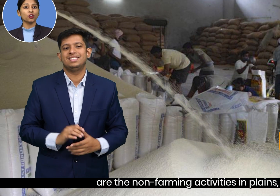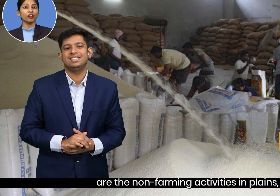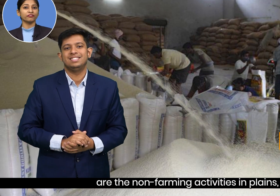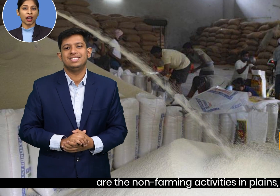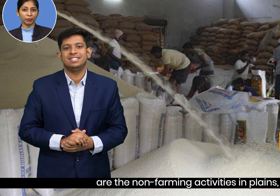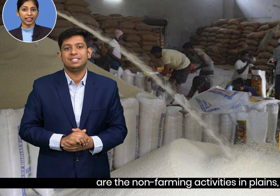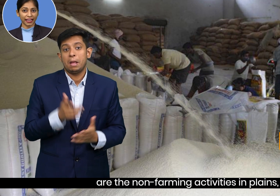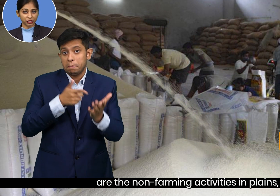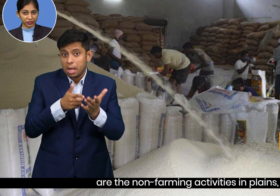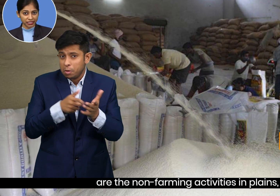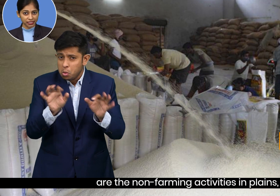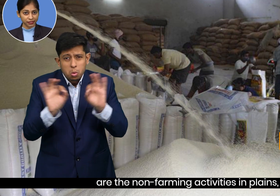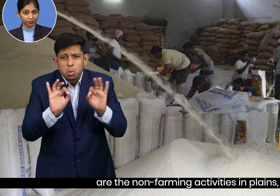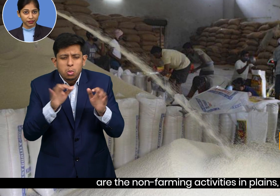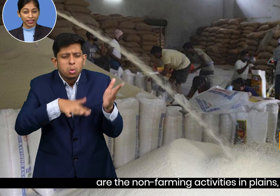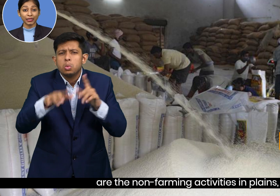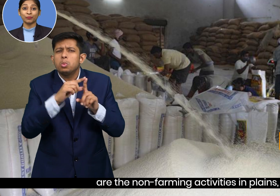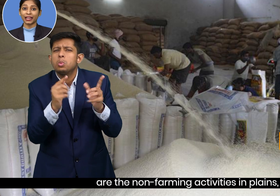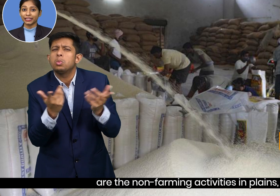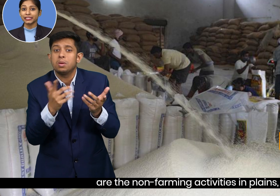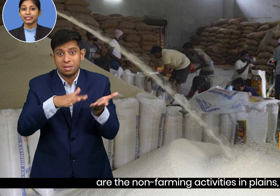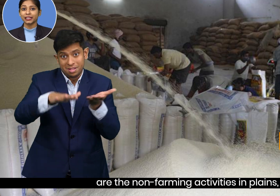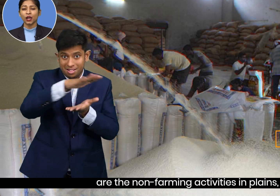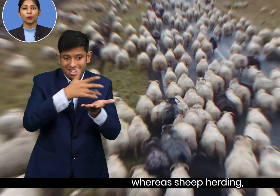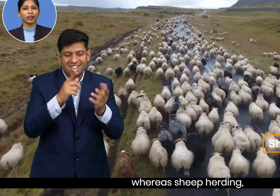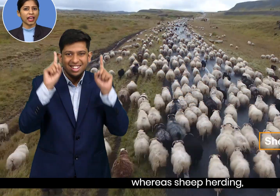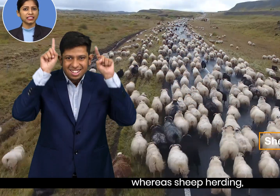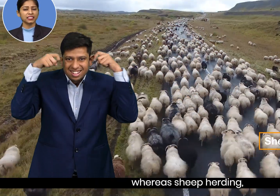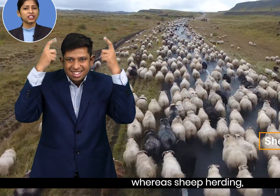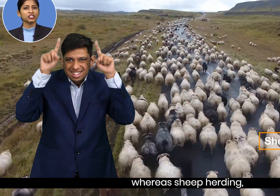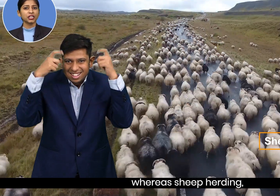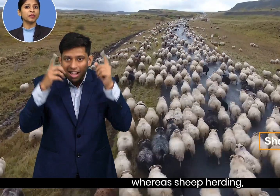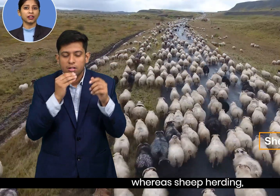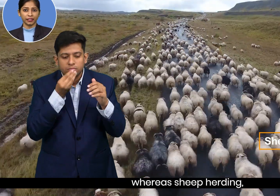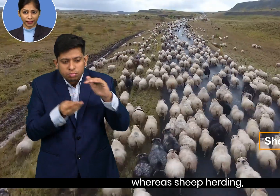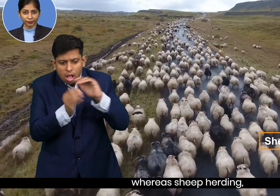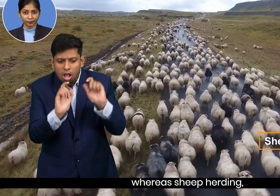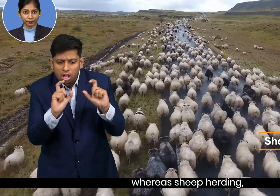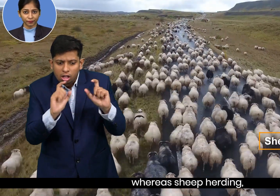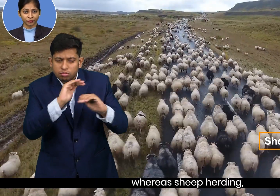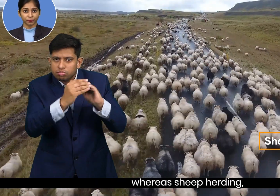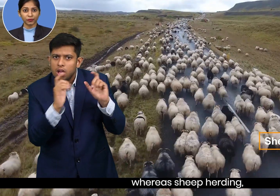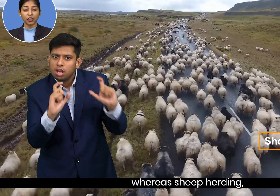are the non-farming activities in plains, whereas sheep herding,